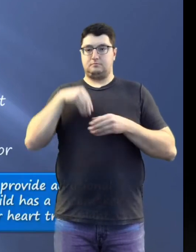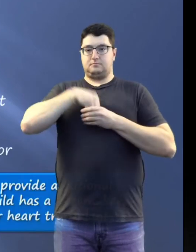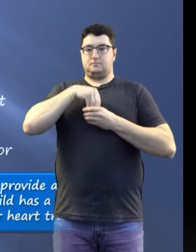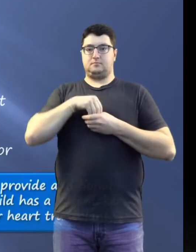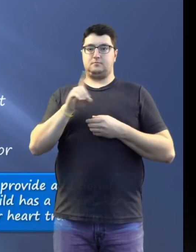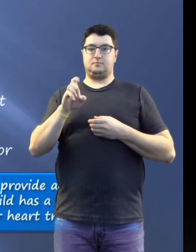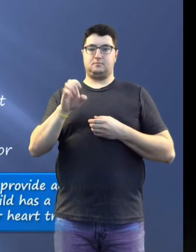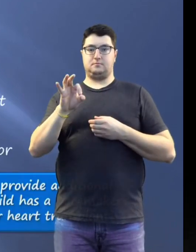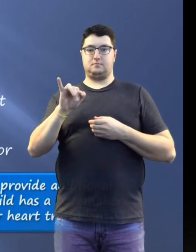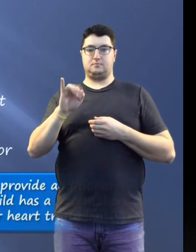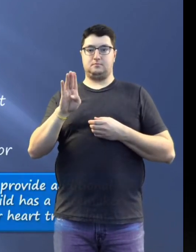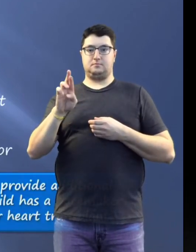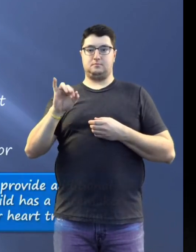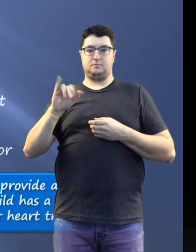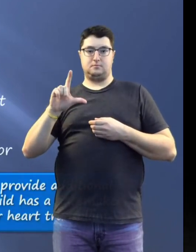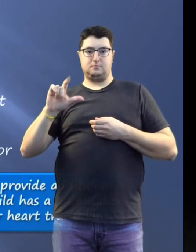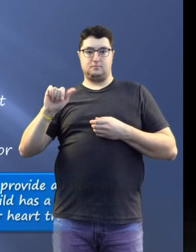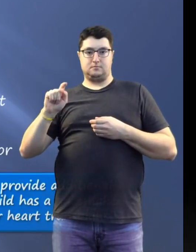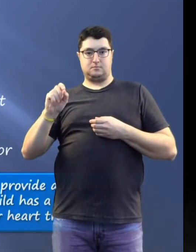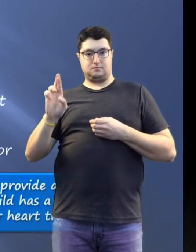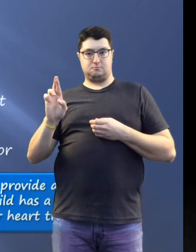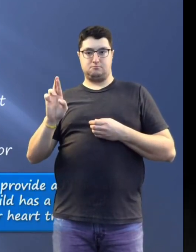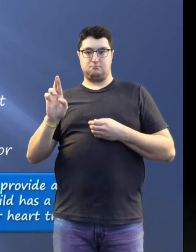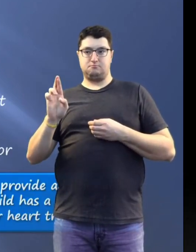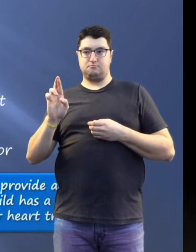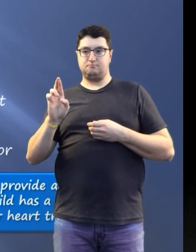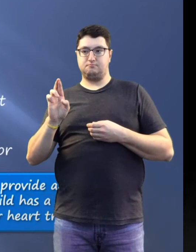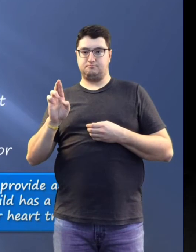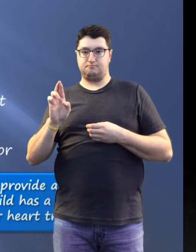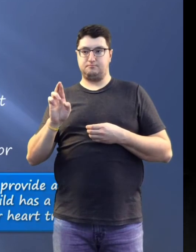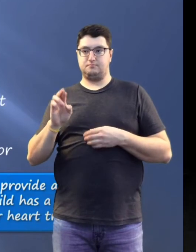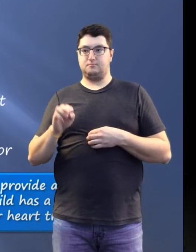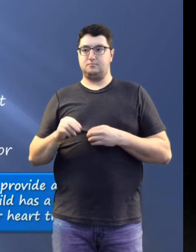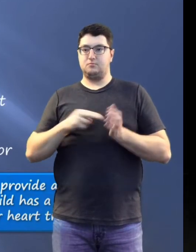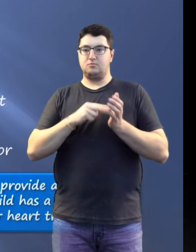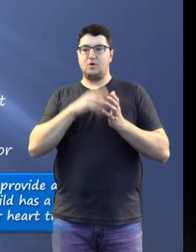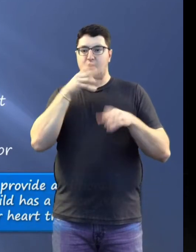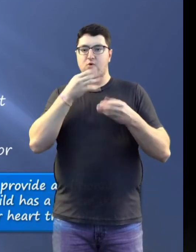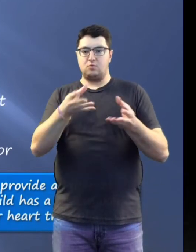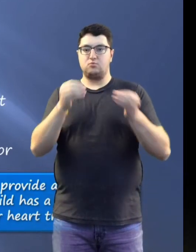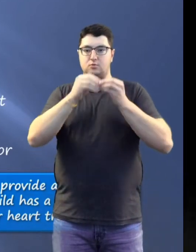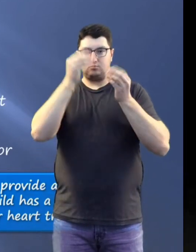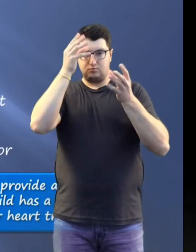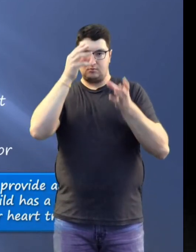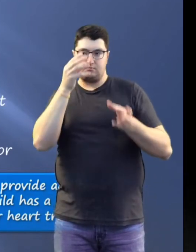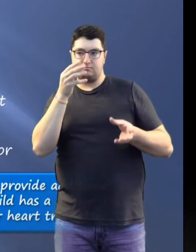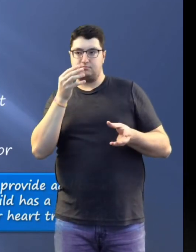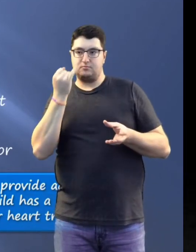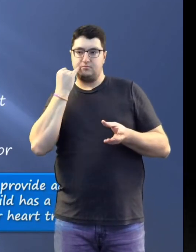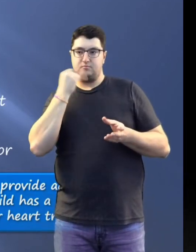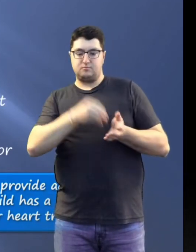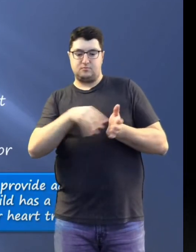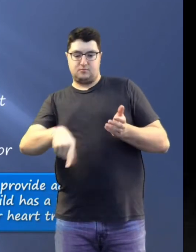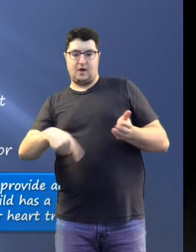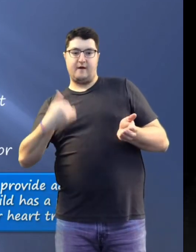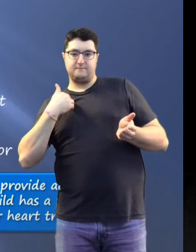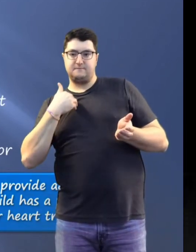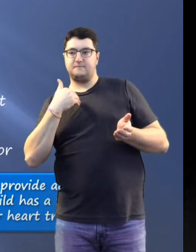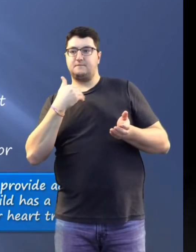provide additional information if a child in your care has a pacemaker, internal defibrillator, or has had a